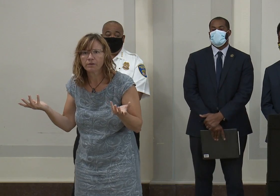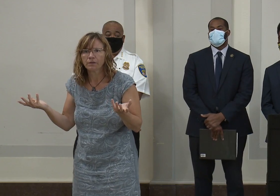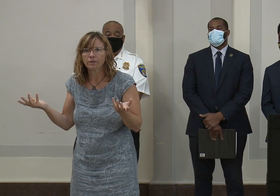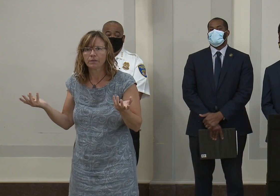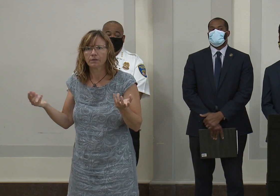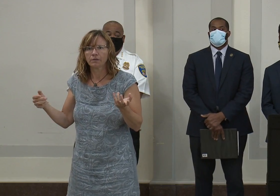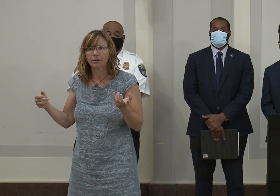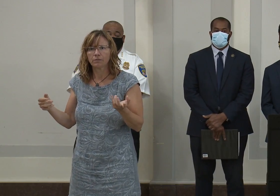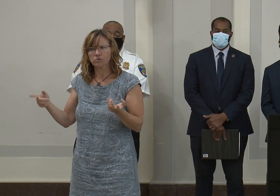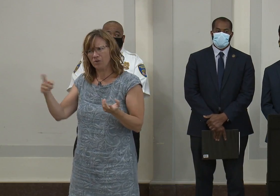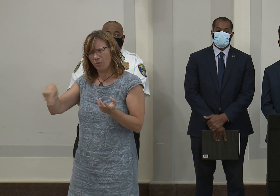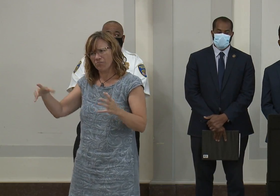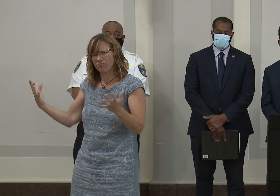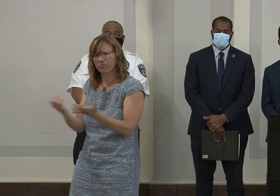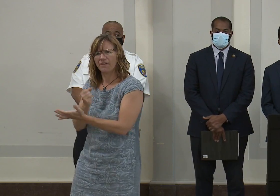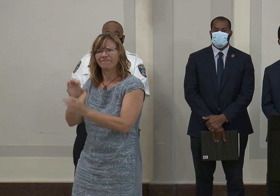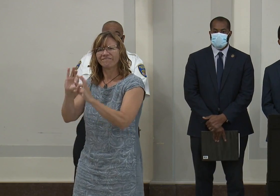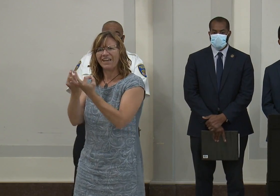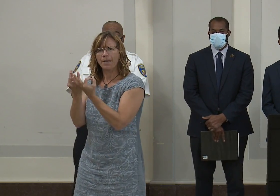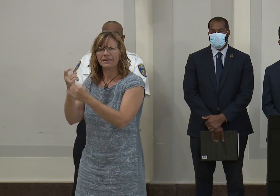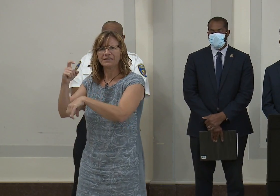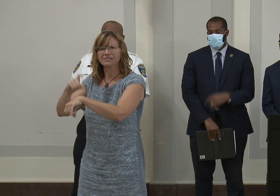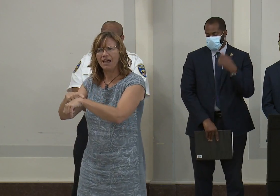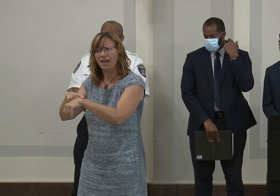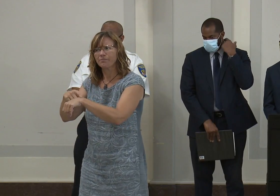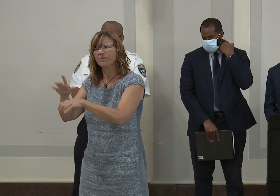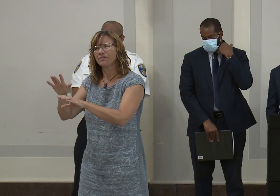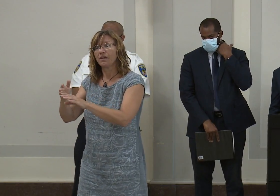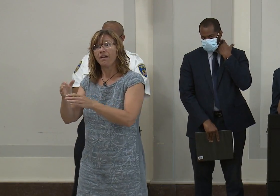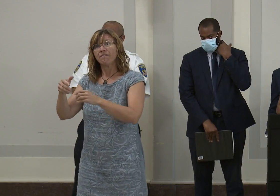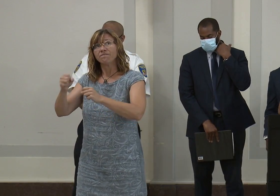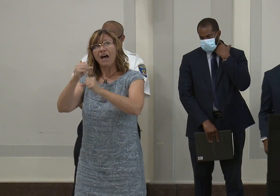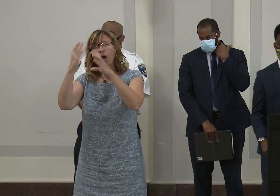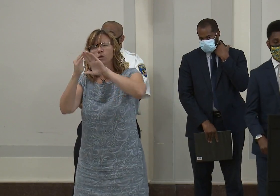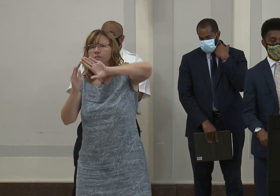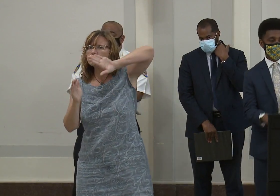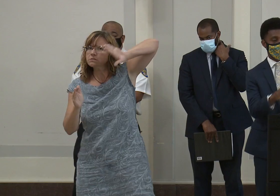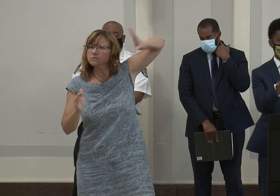injuring themselves while they're having their cookouts. Thank you.